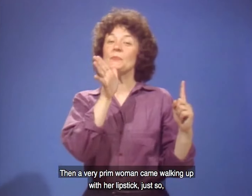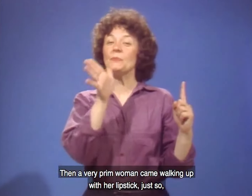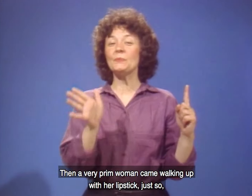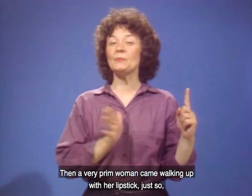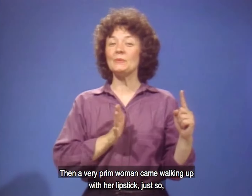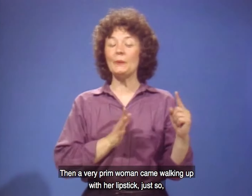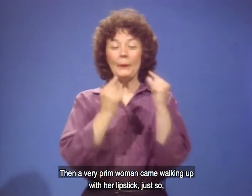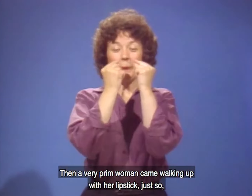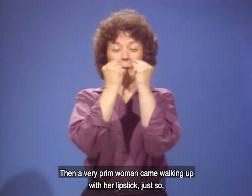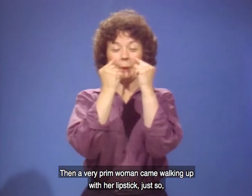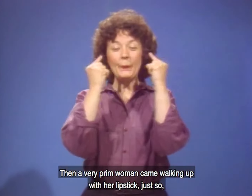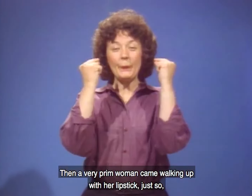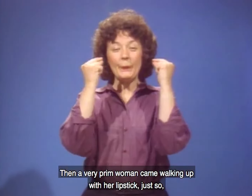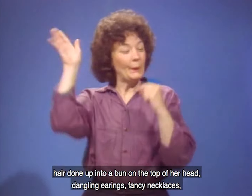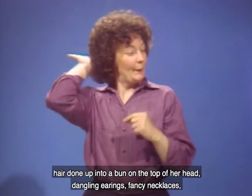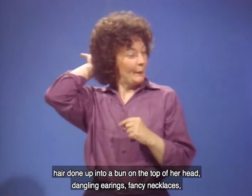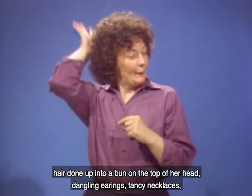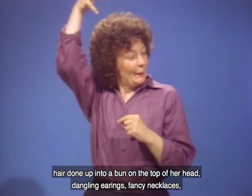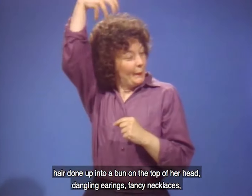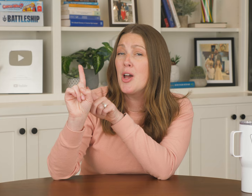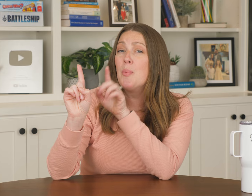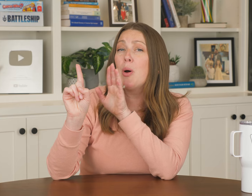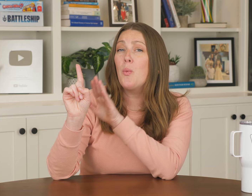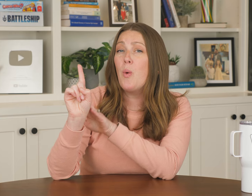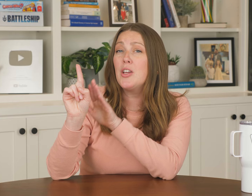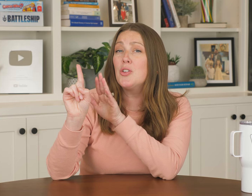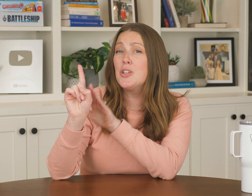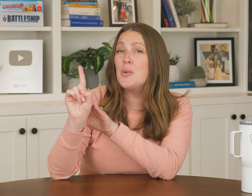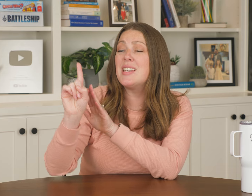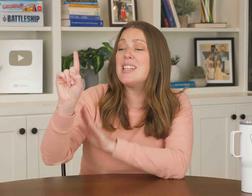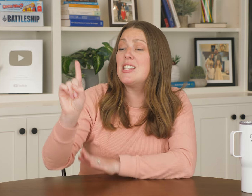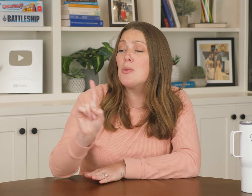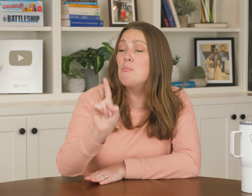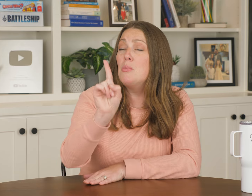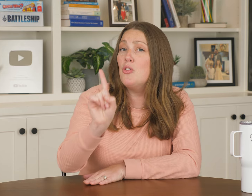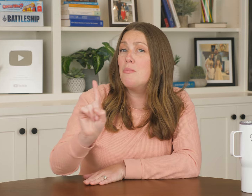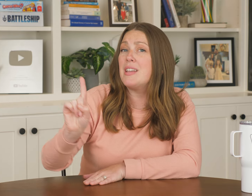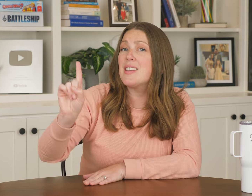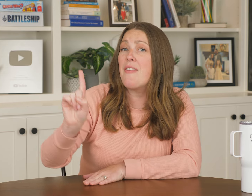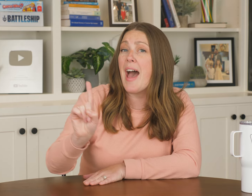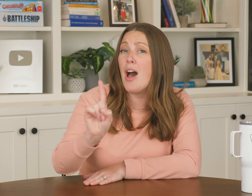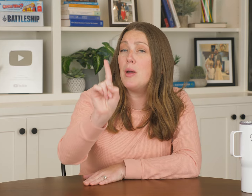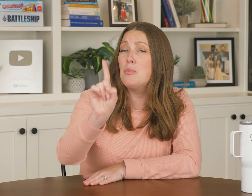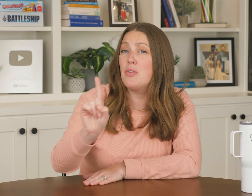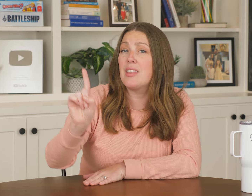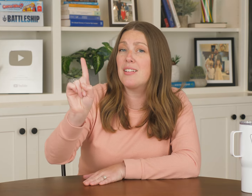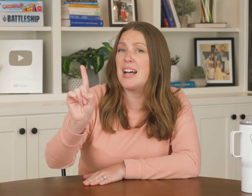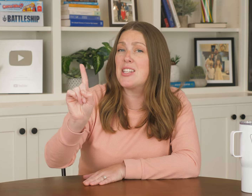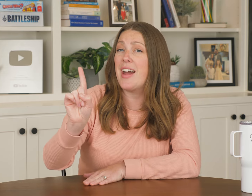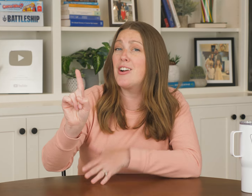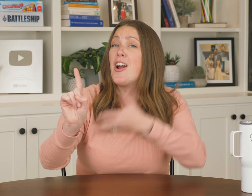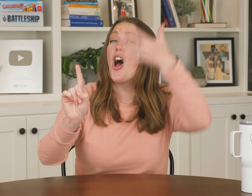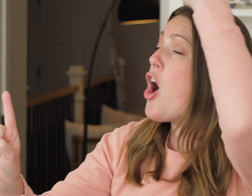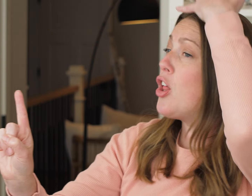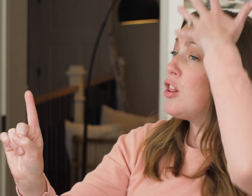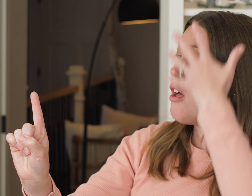Each time the classifier one is used, but what you'll notice is the movement of how I'm moving that classifier